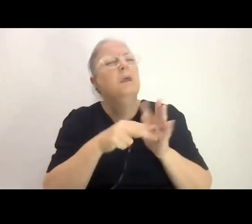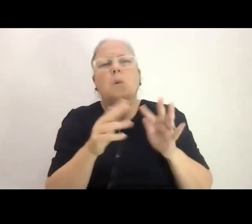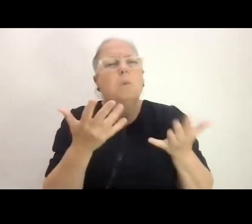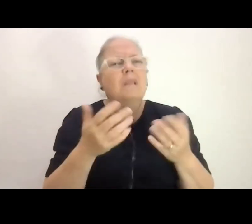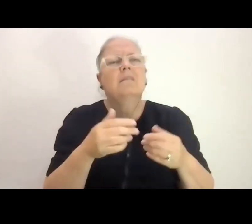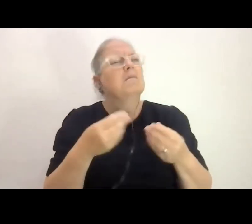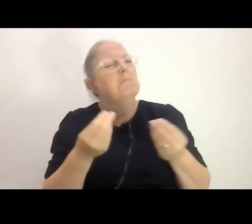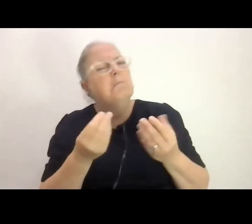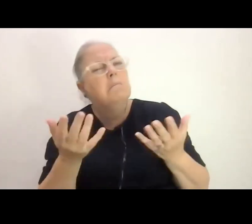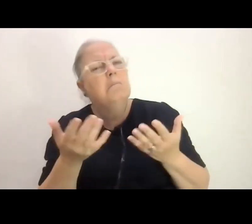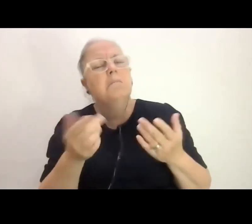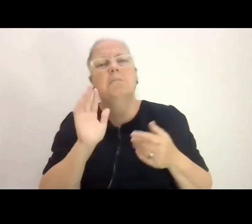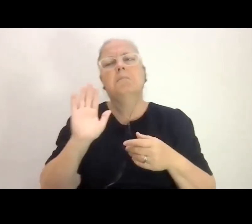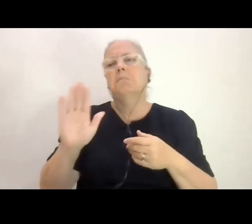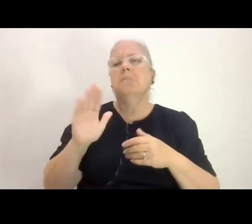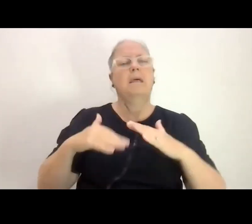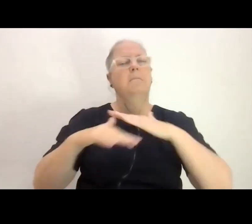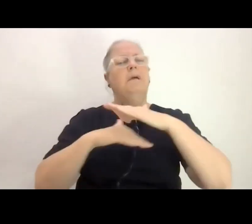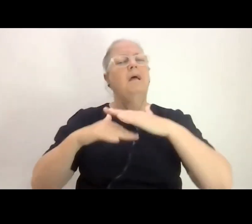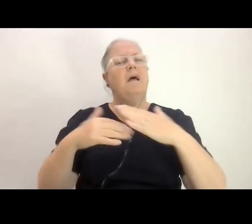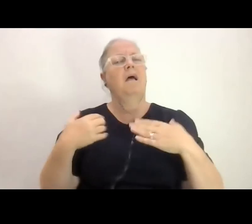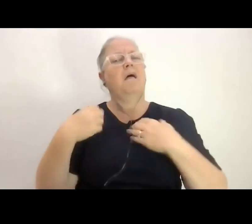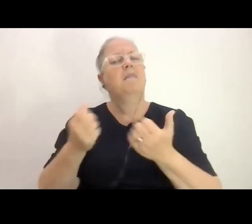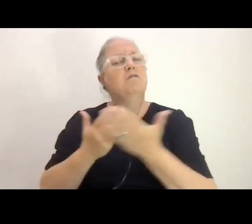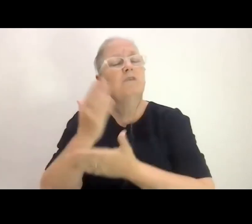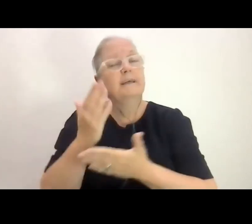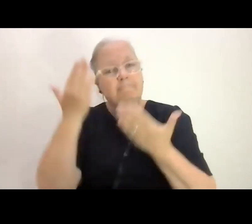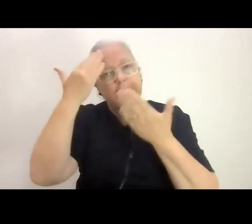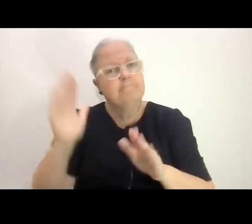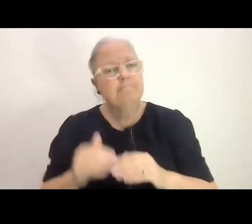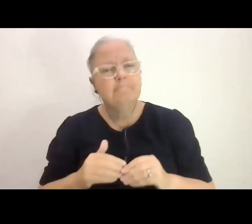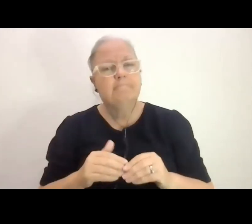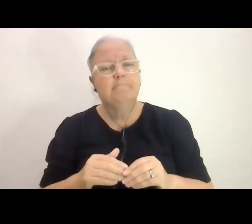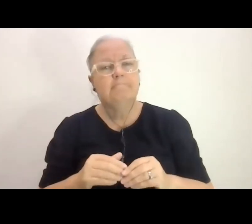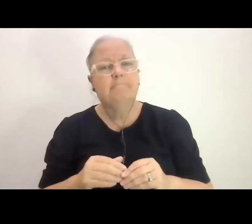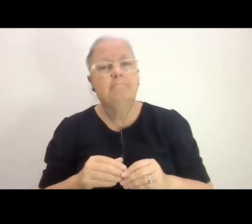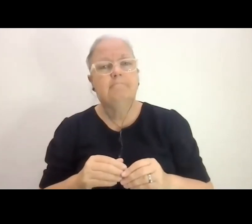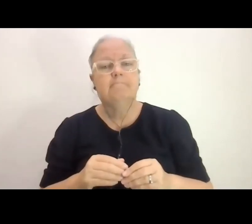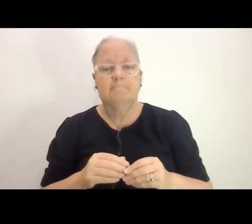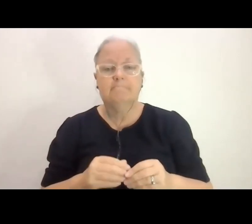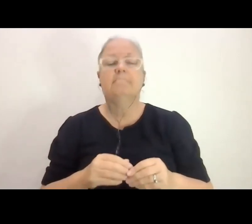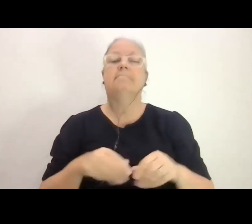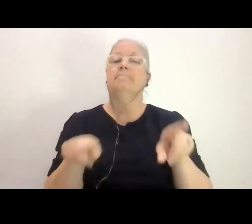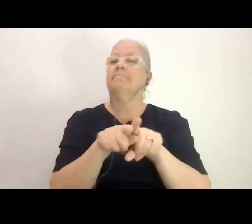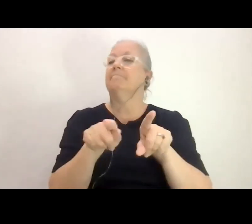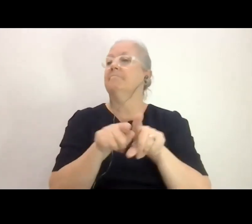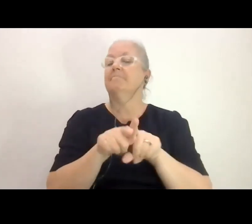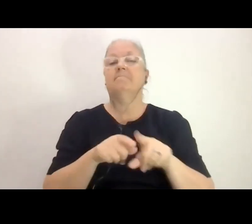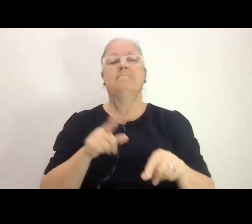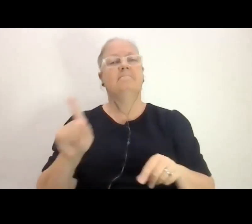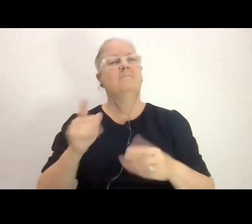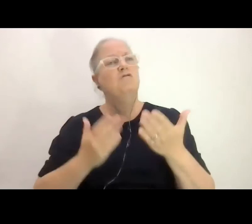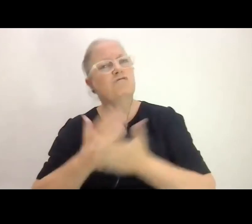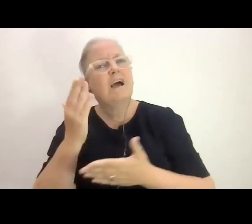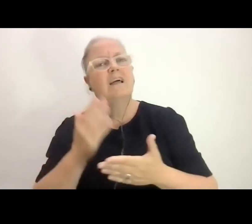the basic or primary health packages, especially when it comes to puberty, marital status, marital